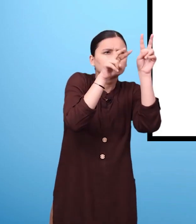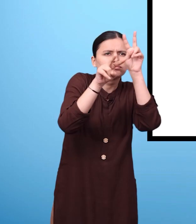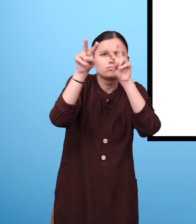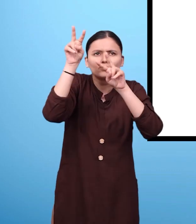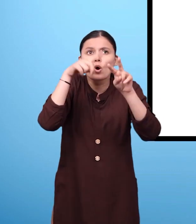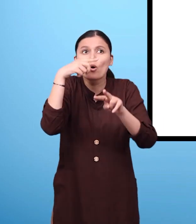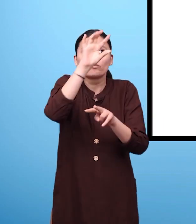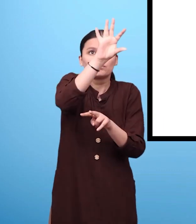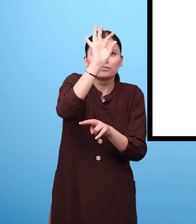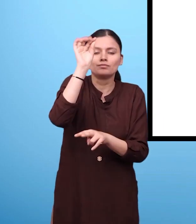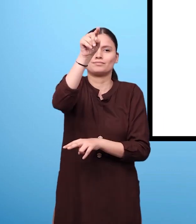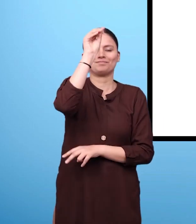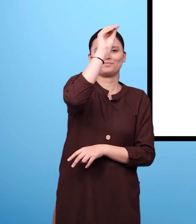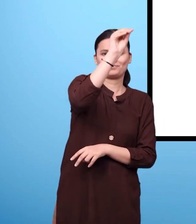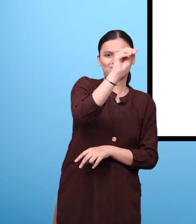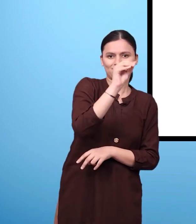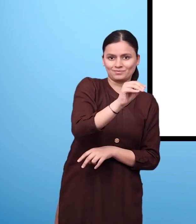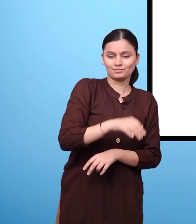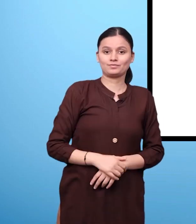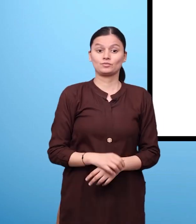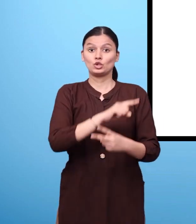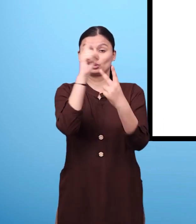B blank,